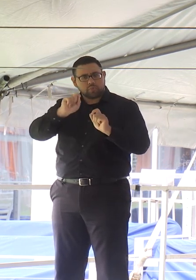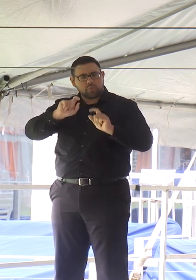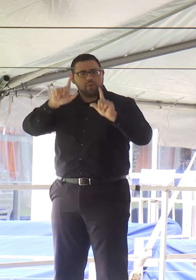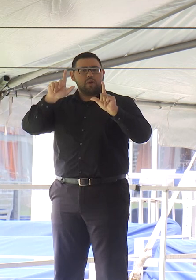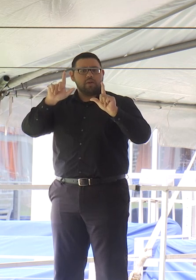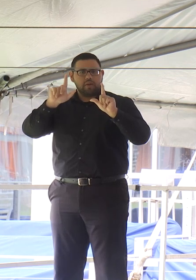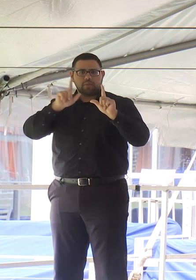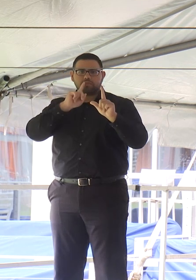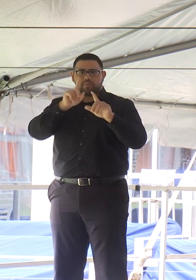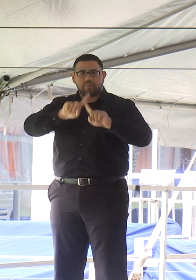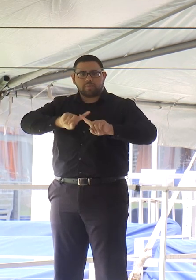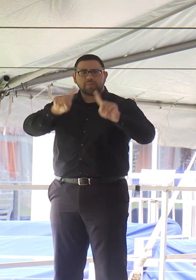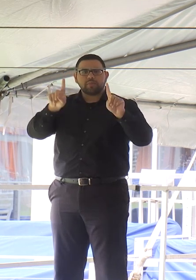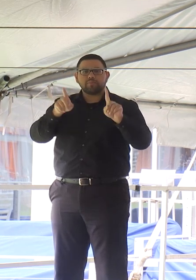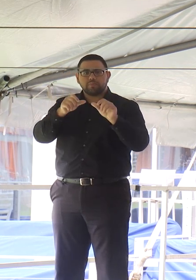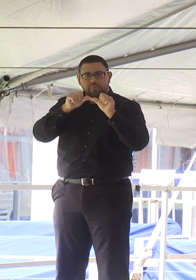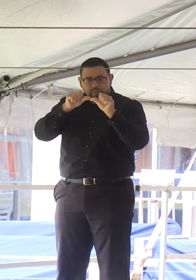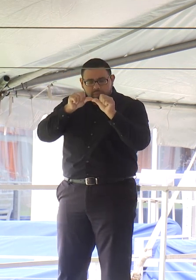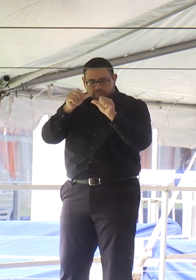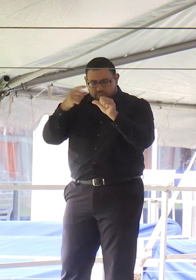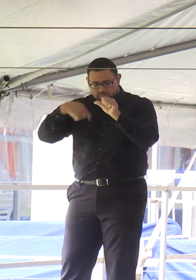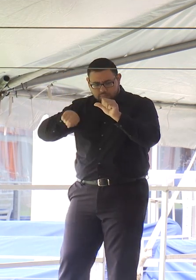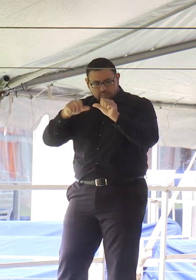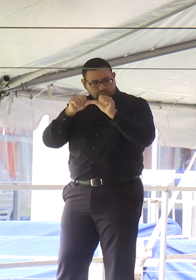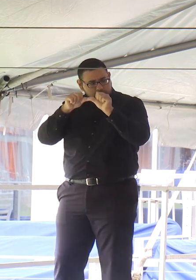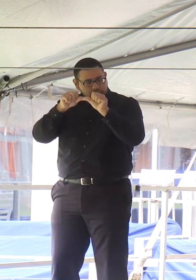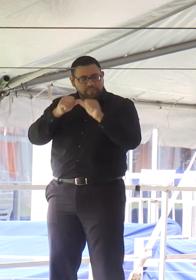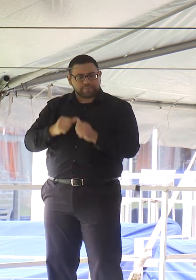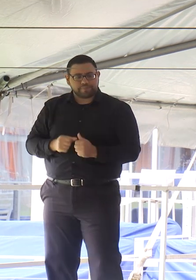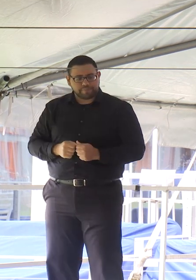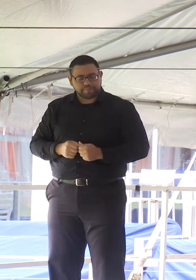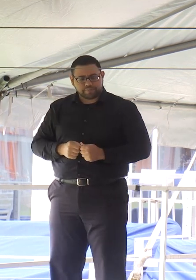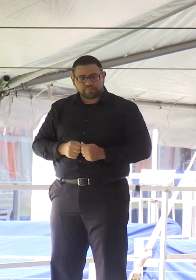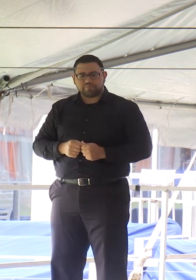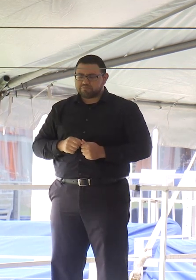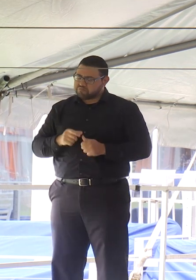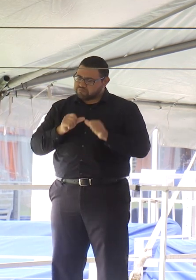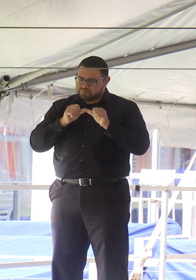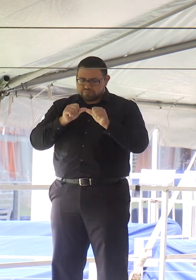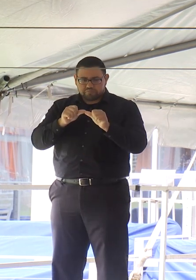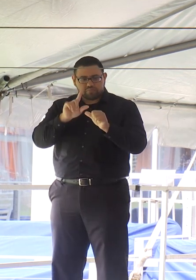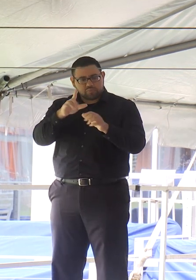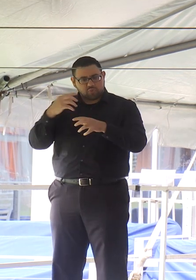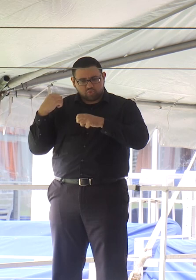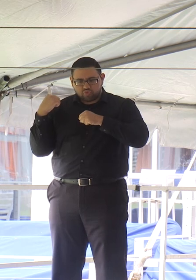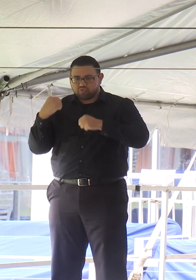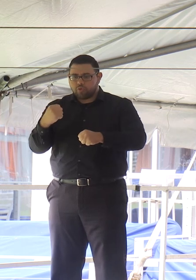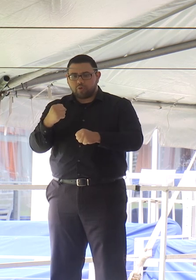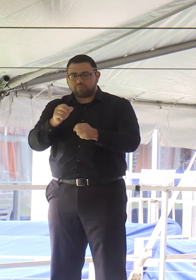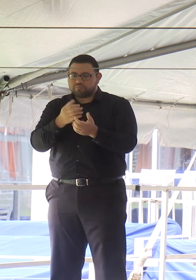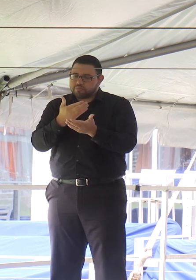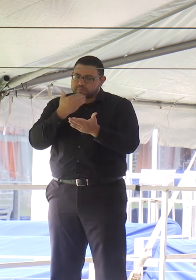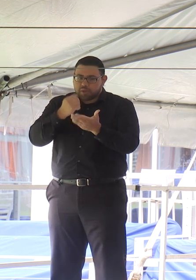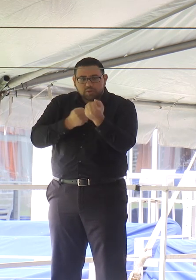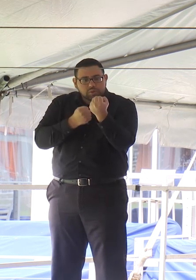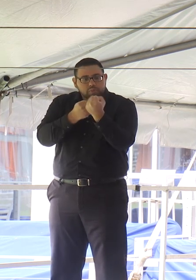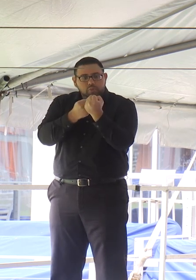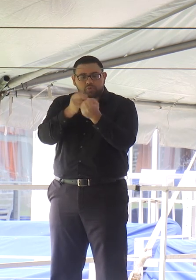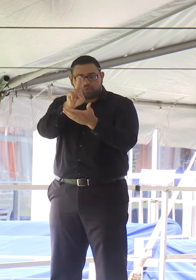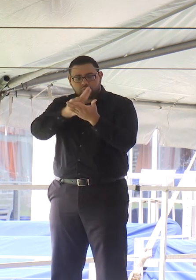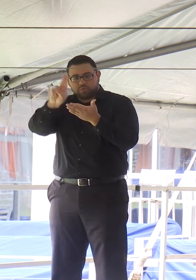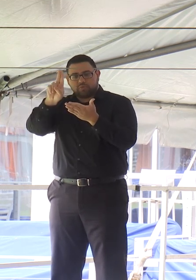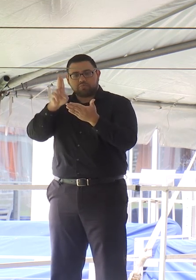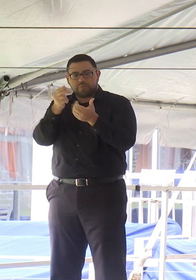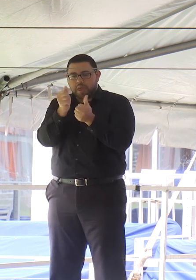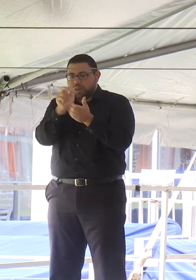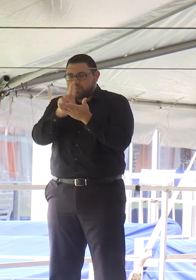surprised at. It made a difference, and they've continued. They have continued to be the strongest and best supporters any university